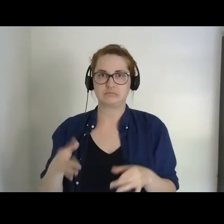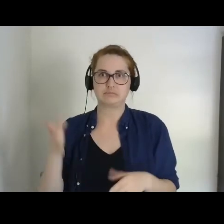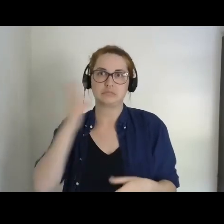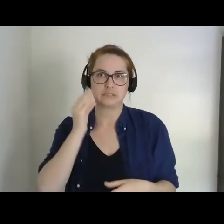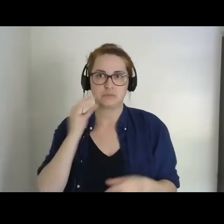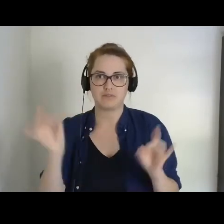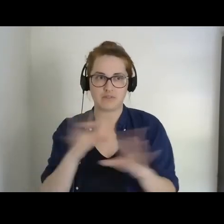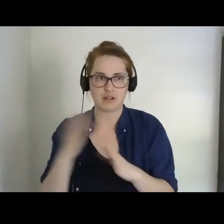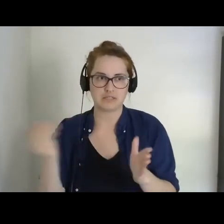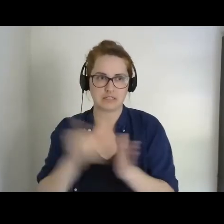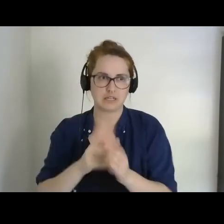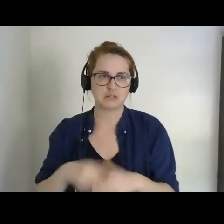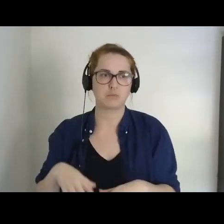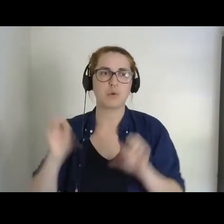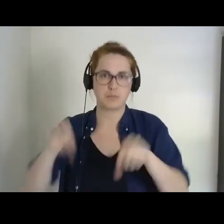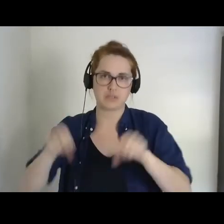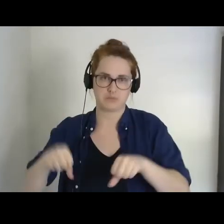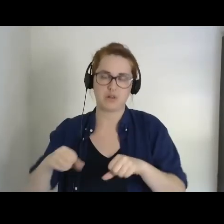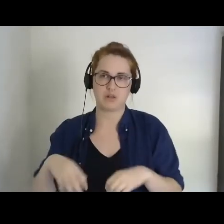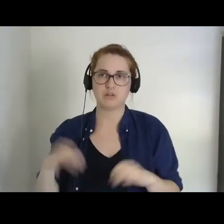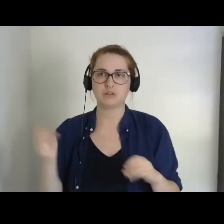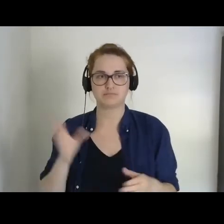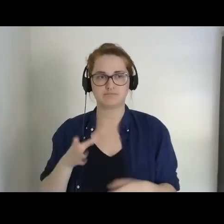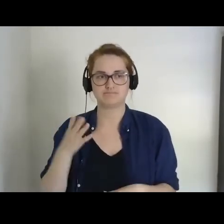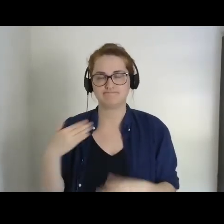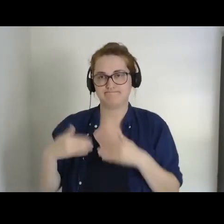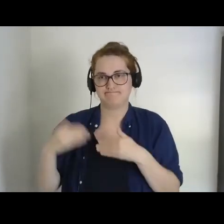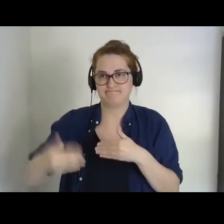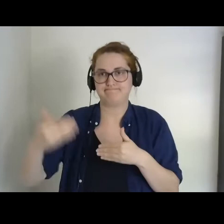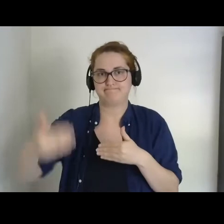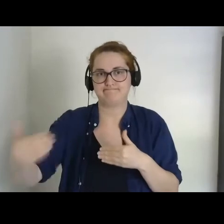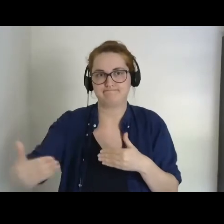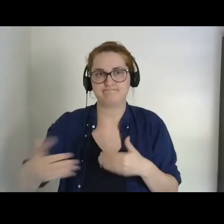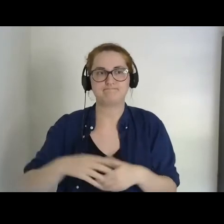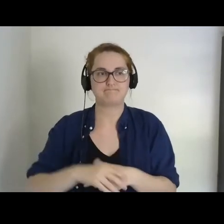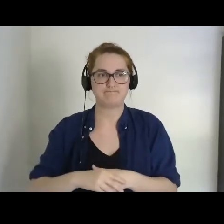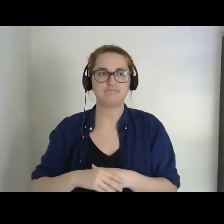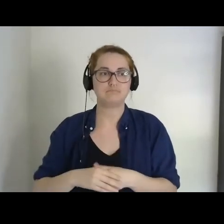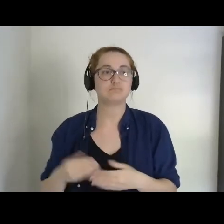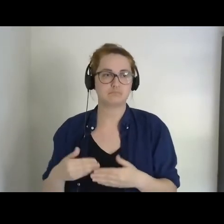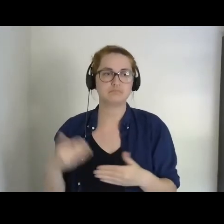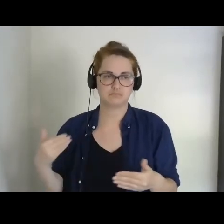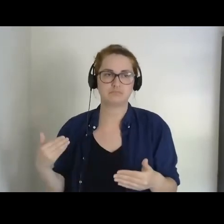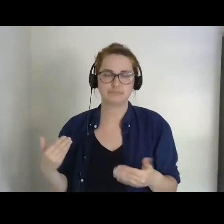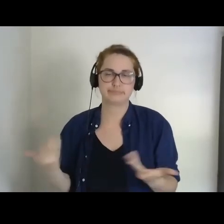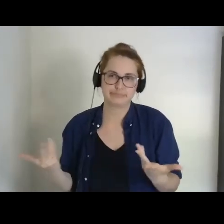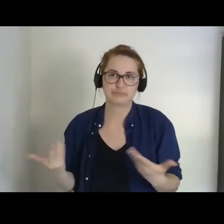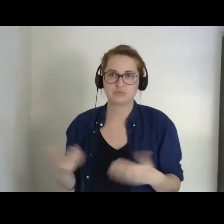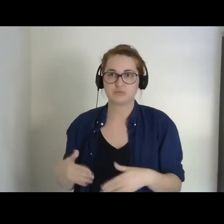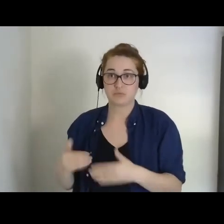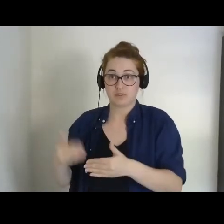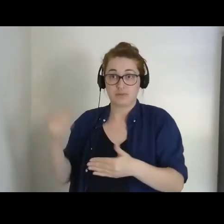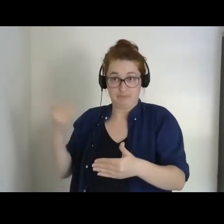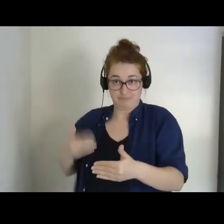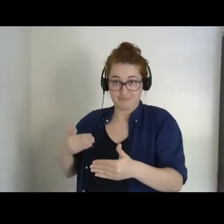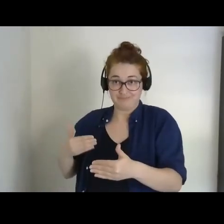women with disabilities in prisons, again, linked to childhood sexual abuse. And again, this is the criminalization of